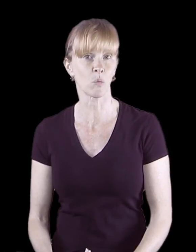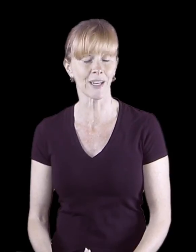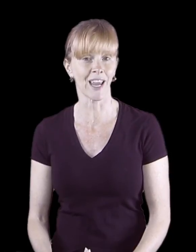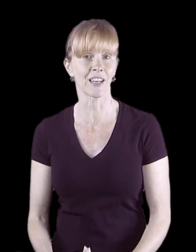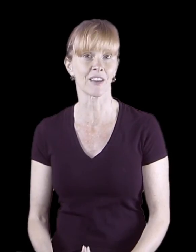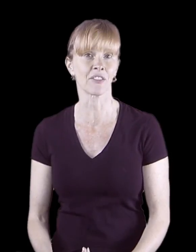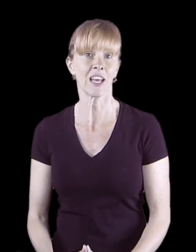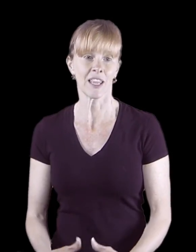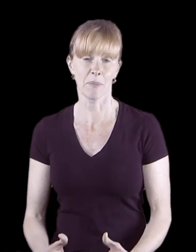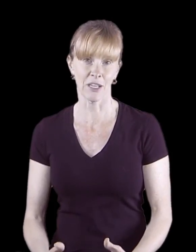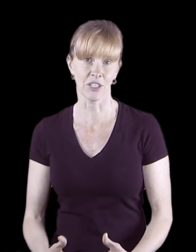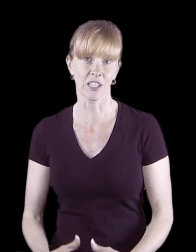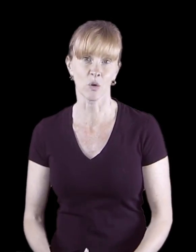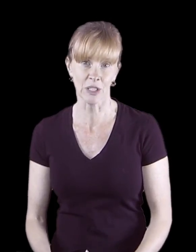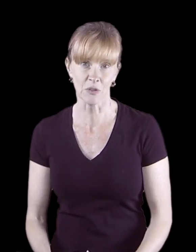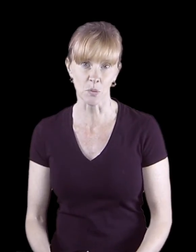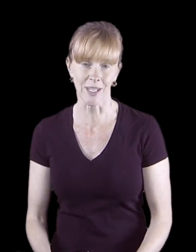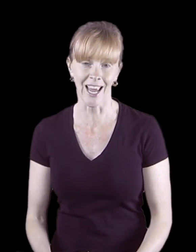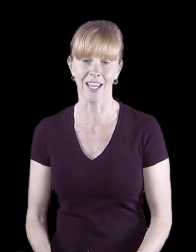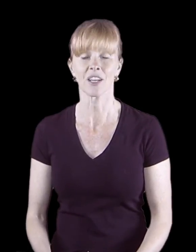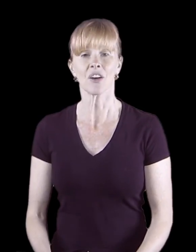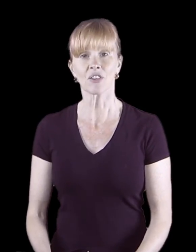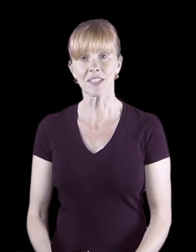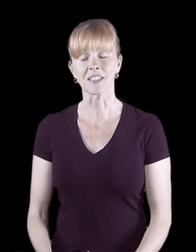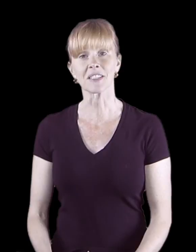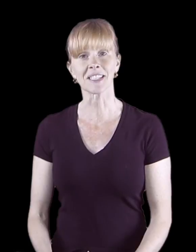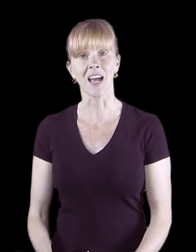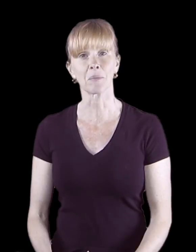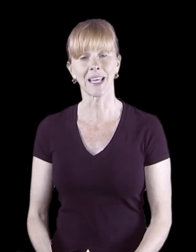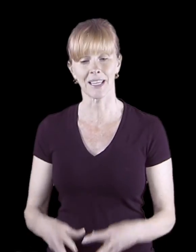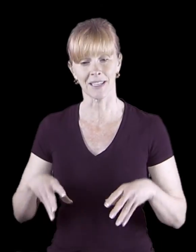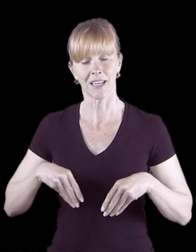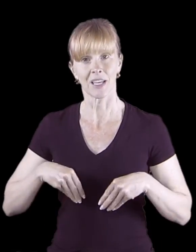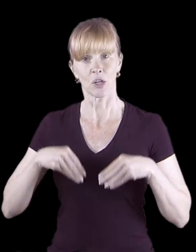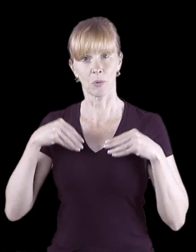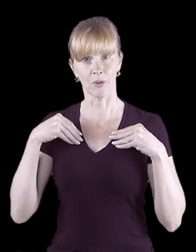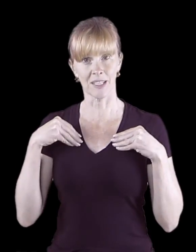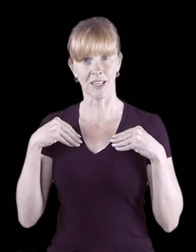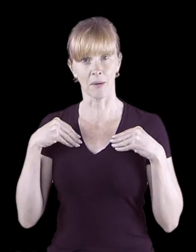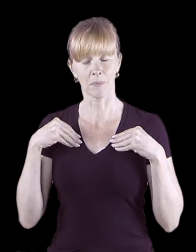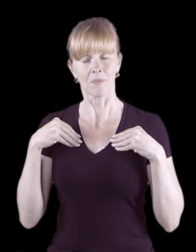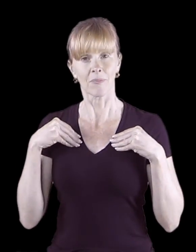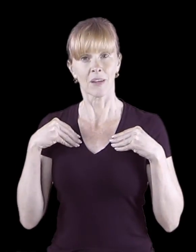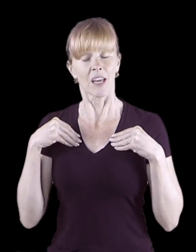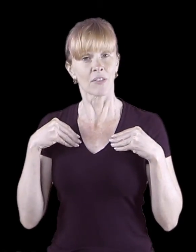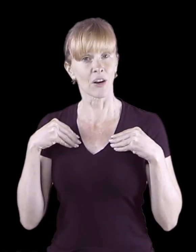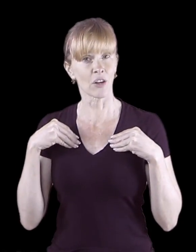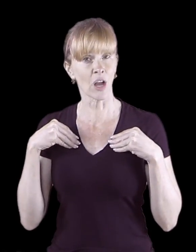one hand if the patient can only use one hand. For instance, the sign blanket. You pull this up. If they're able